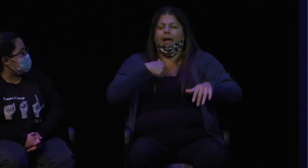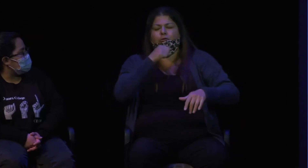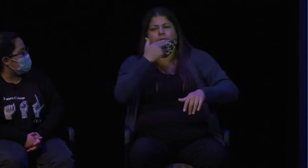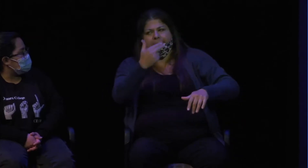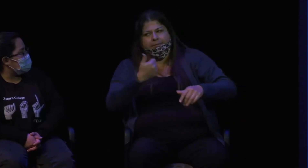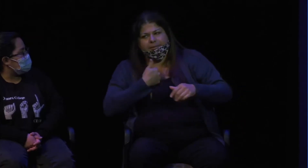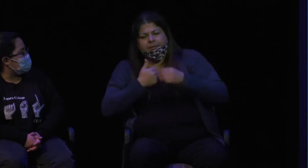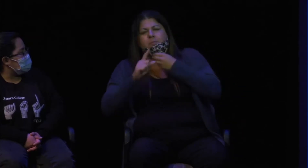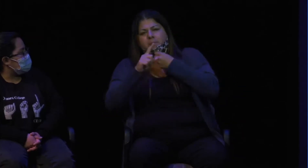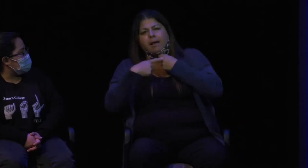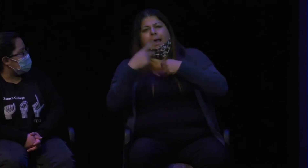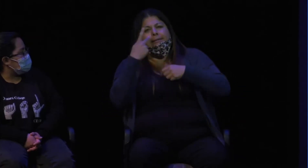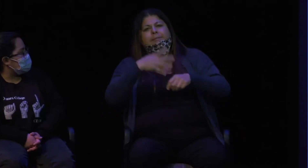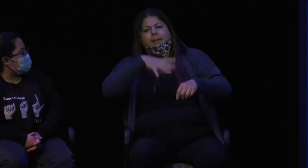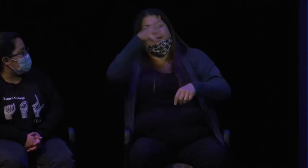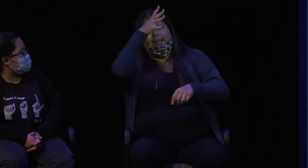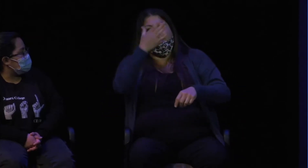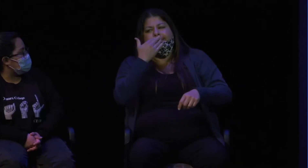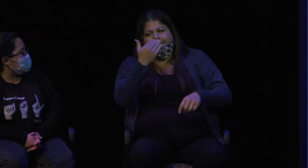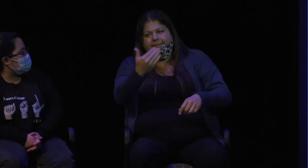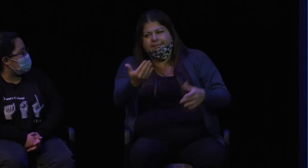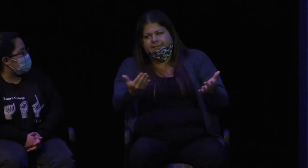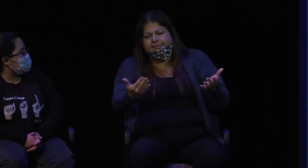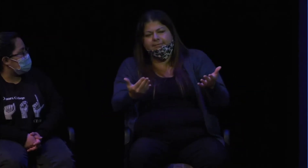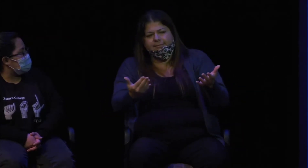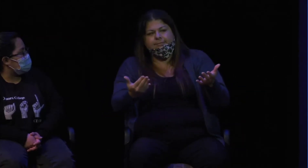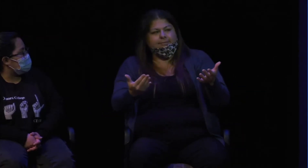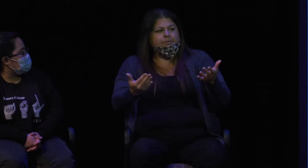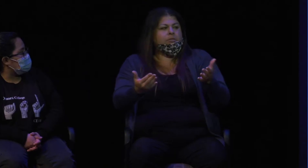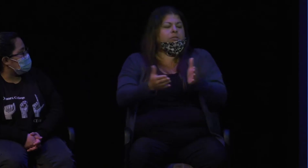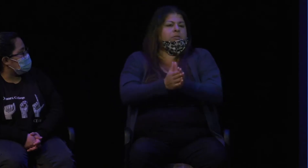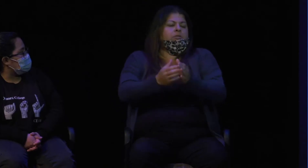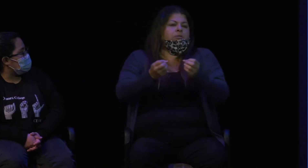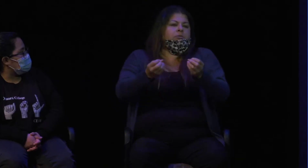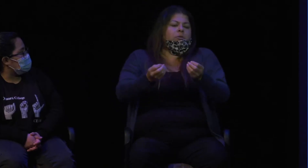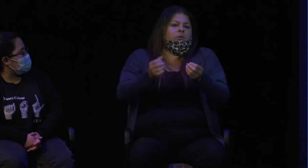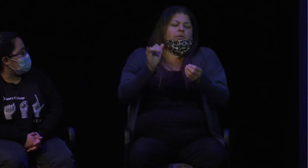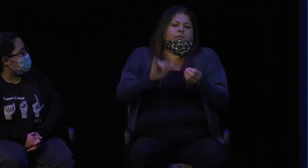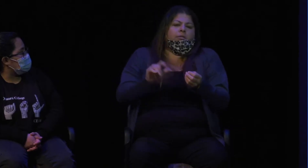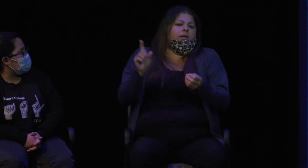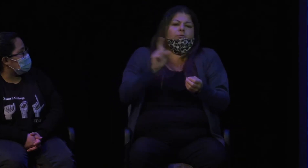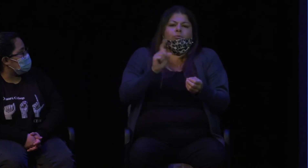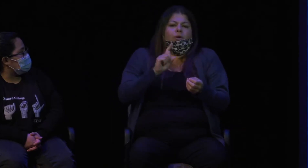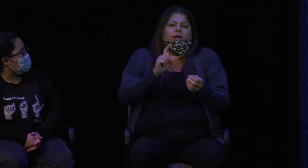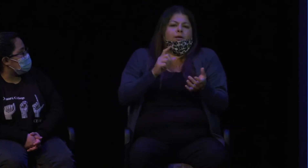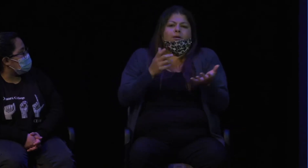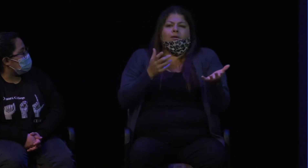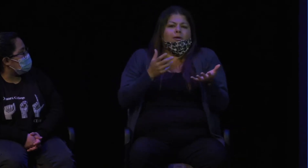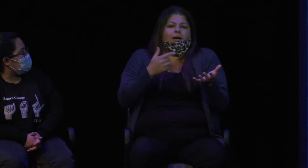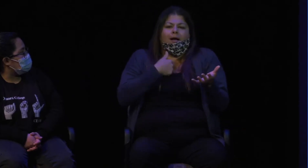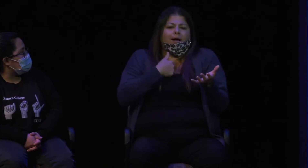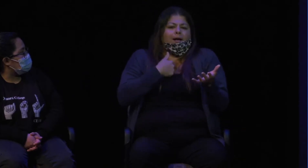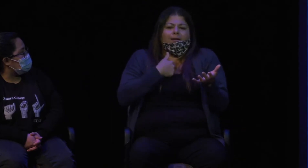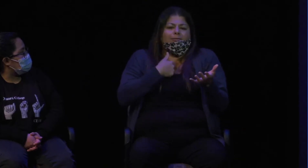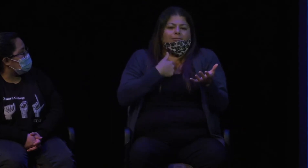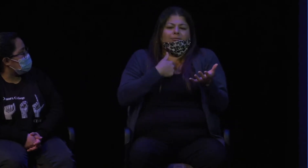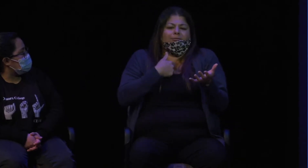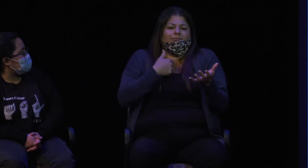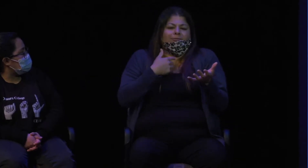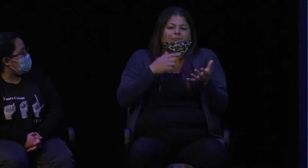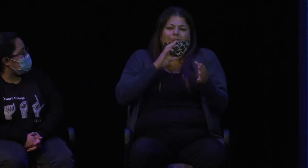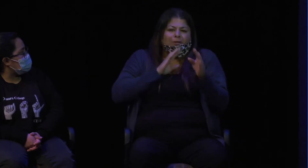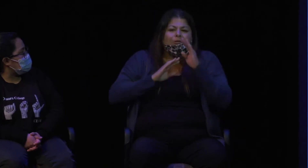different for me. You know, usually my family culture is very musically inclined, so